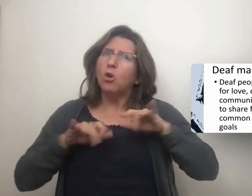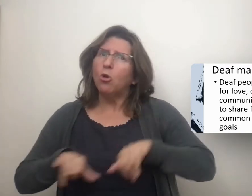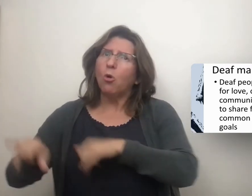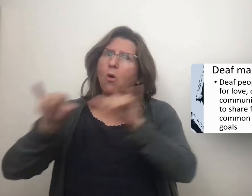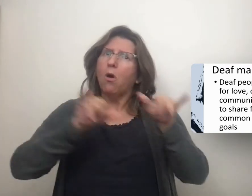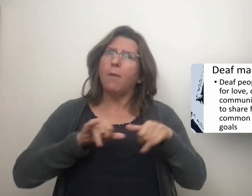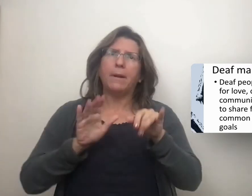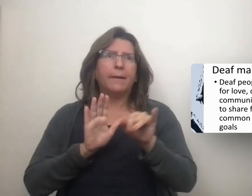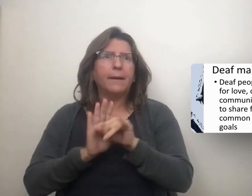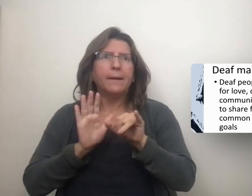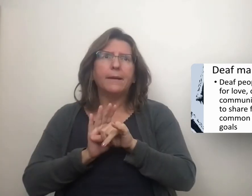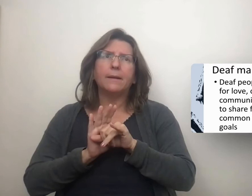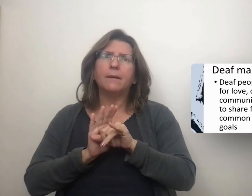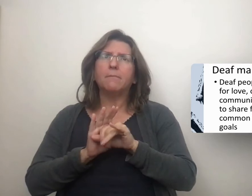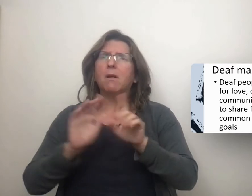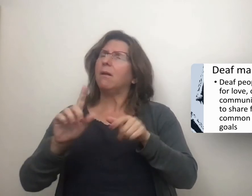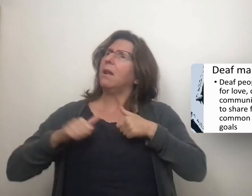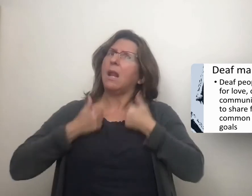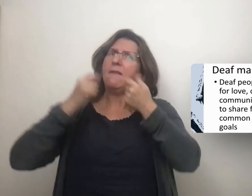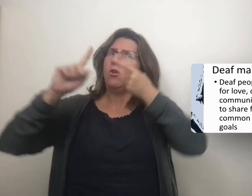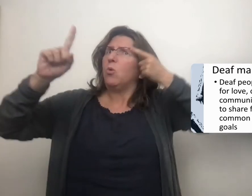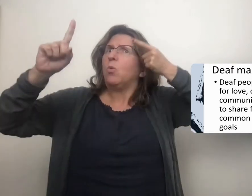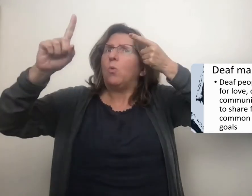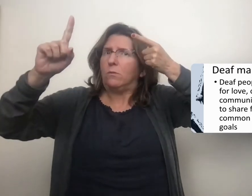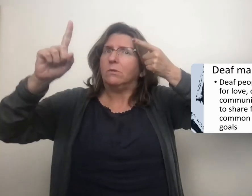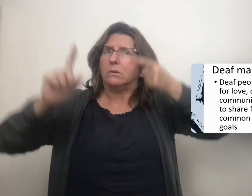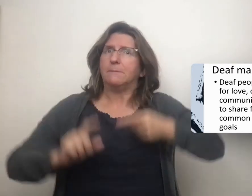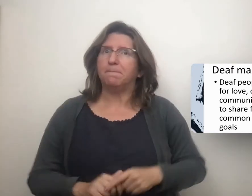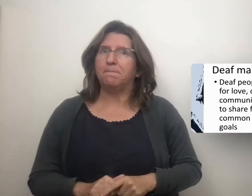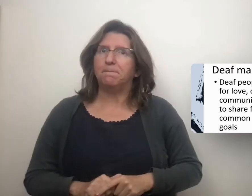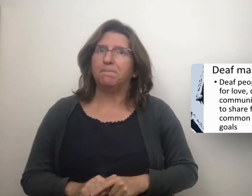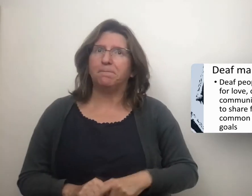friends, and share a common identity and life goals.